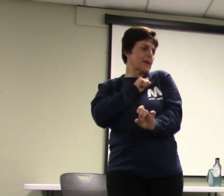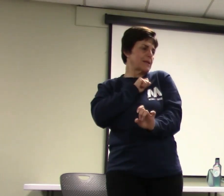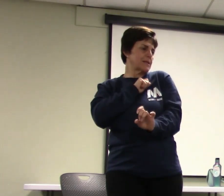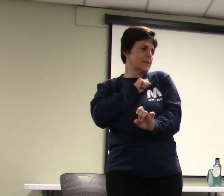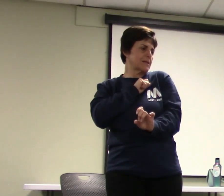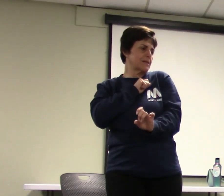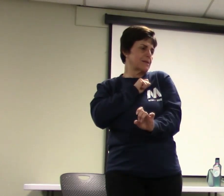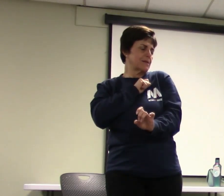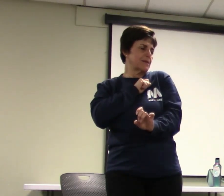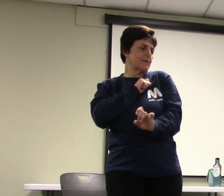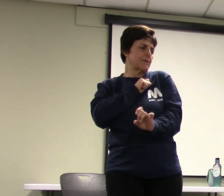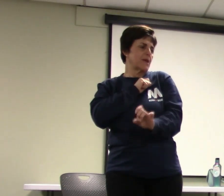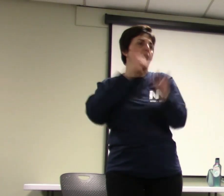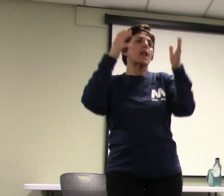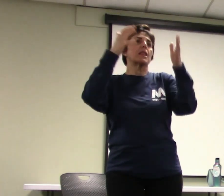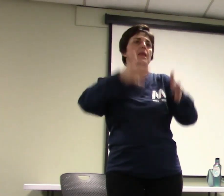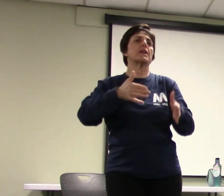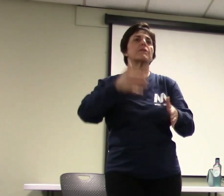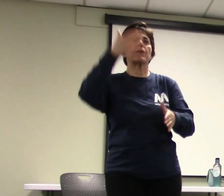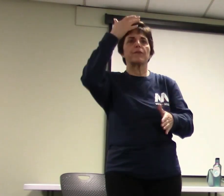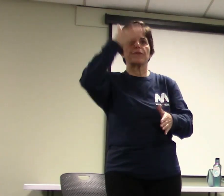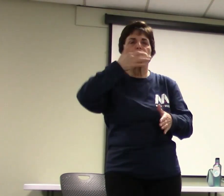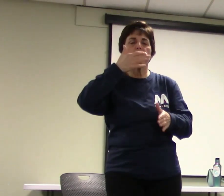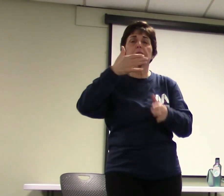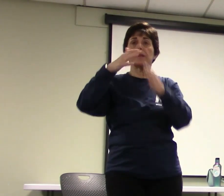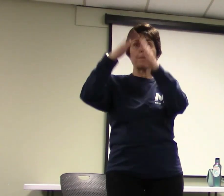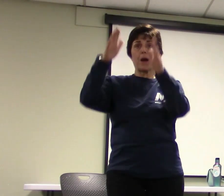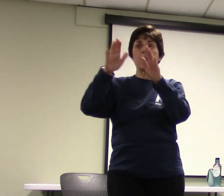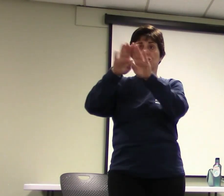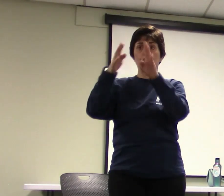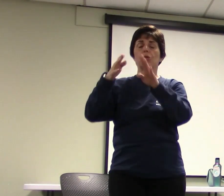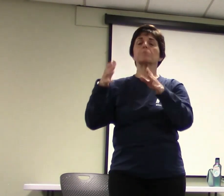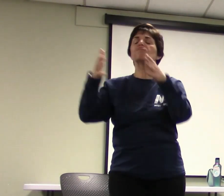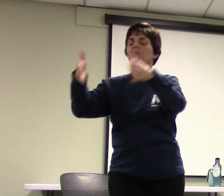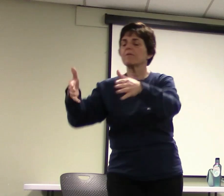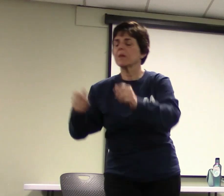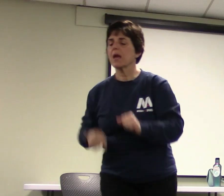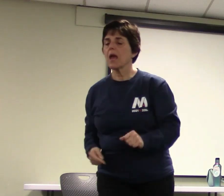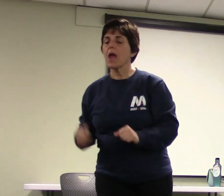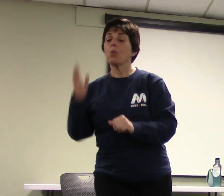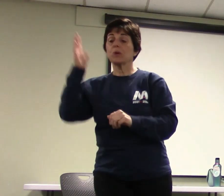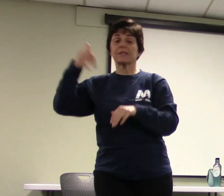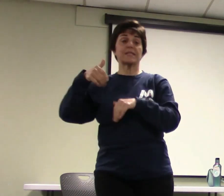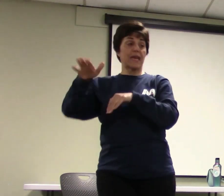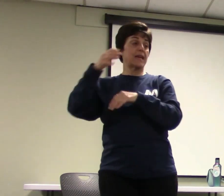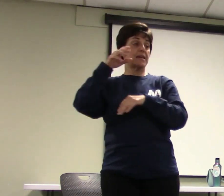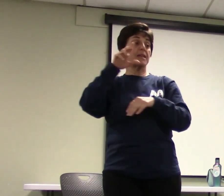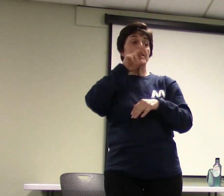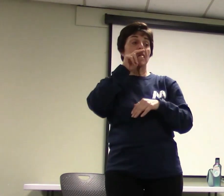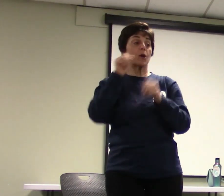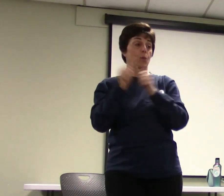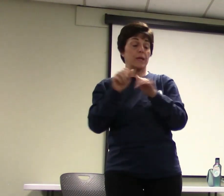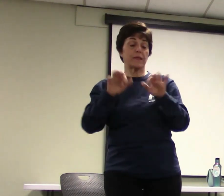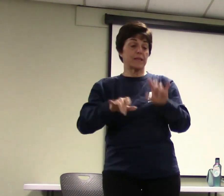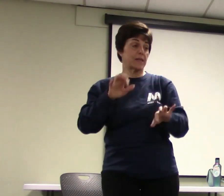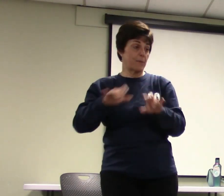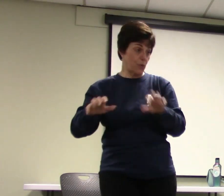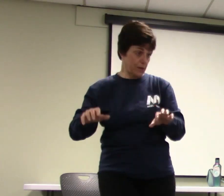blankets. Leave them outside the barn door, and we will send Duck over with the